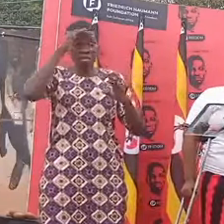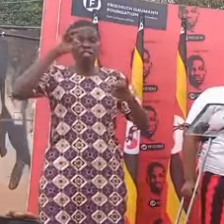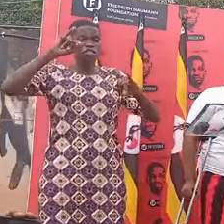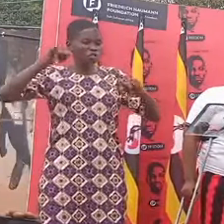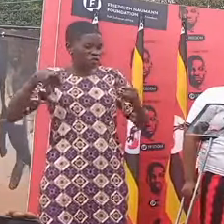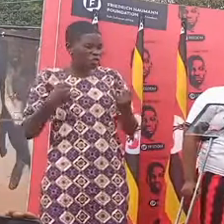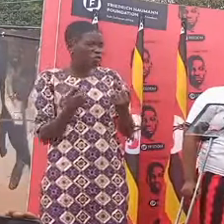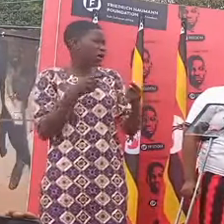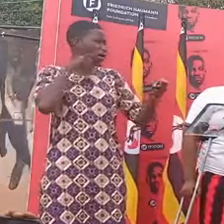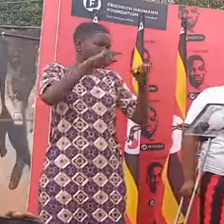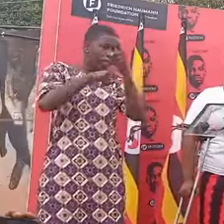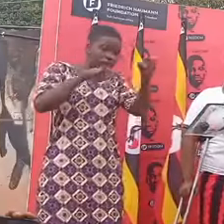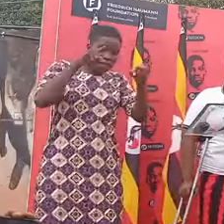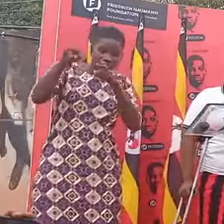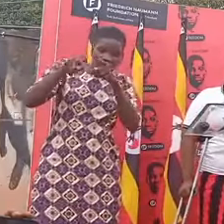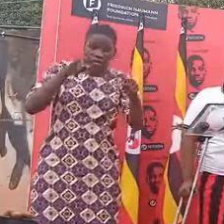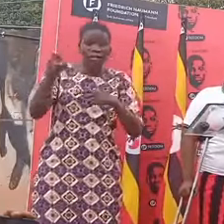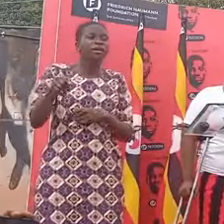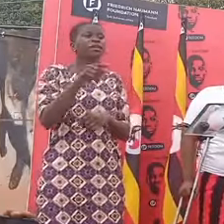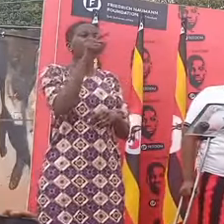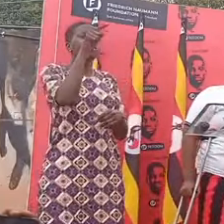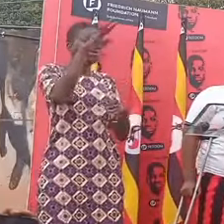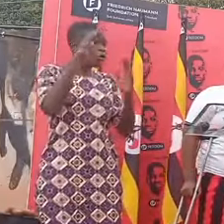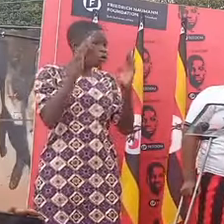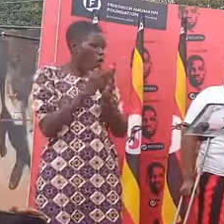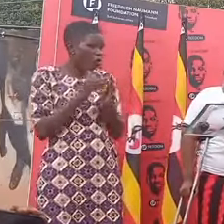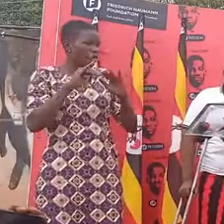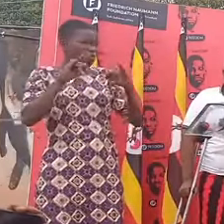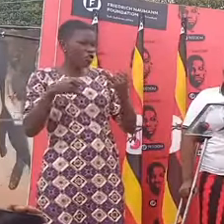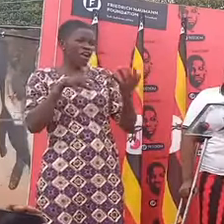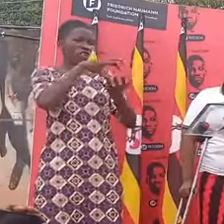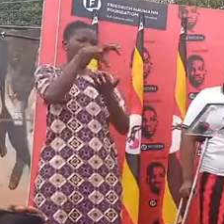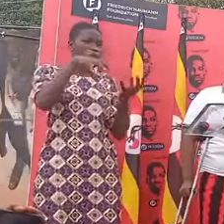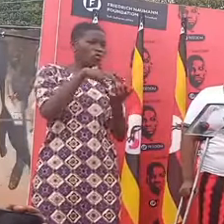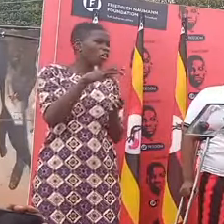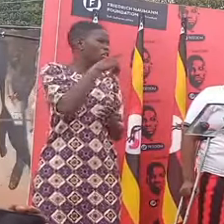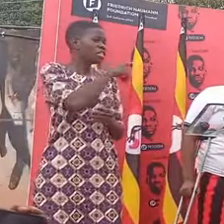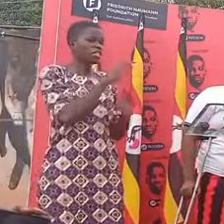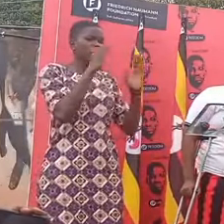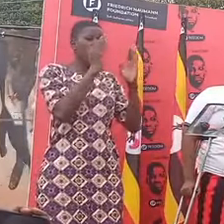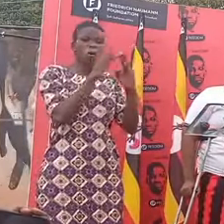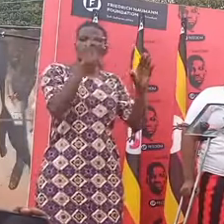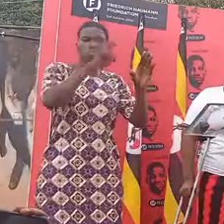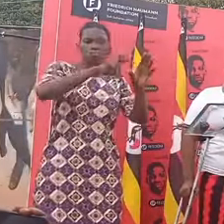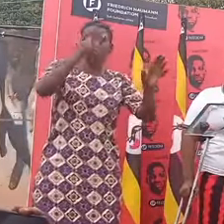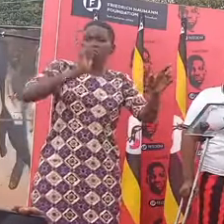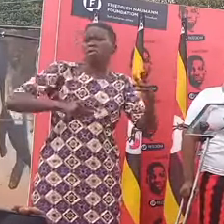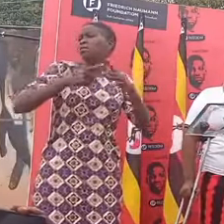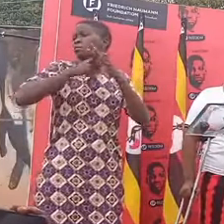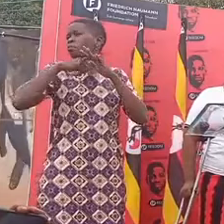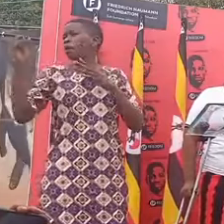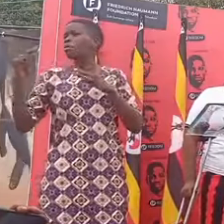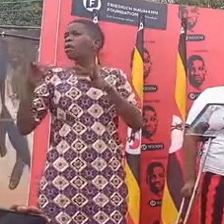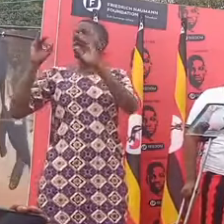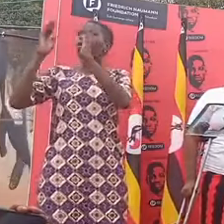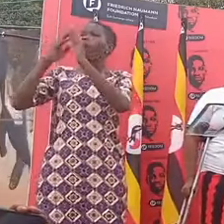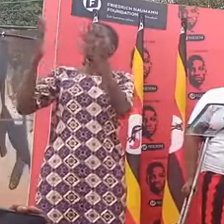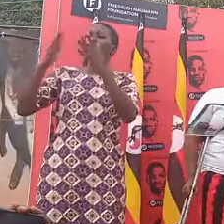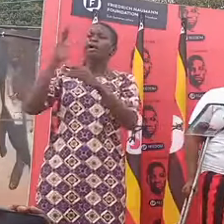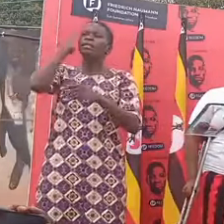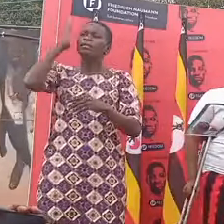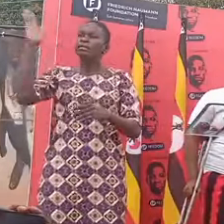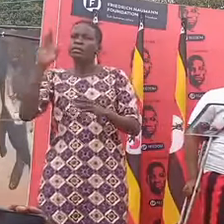owagira Kyagulanyi bakutigge mu byobeera ewaka tetukyabeerayo kwaddukayo mu mbeera eyo tetumanyi